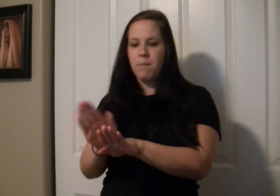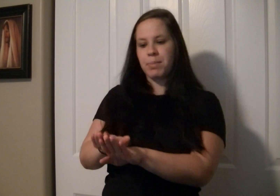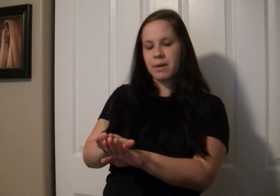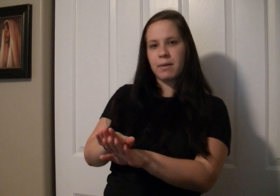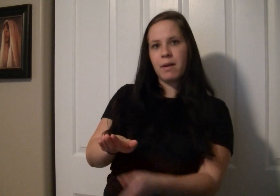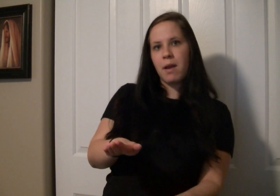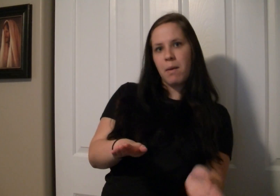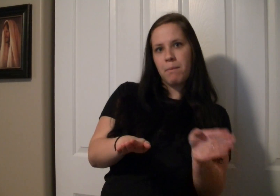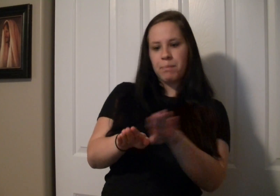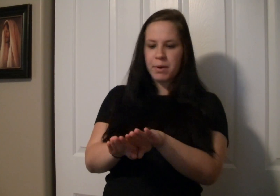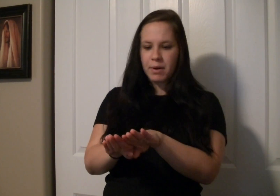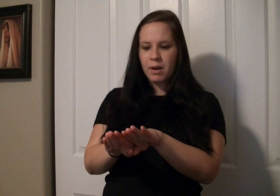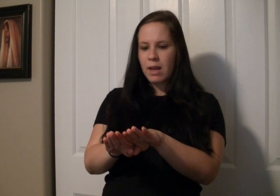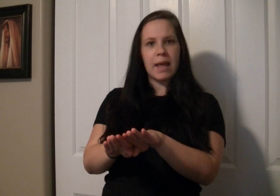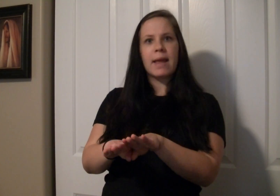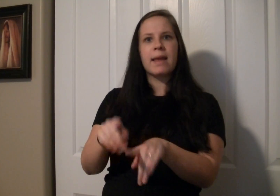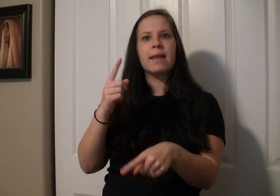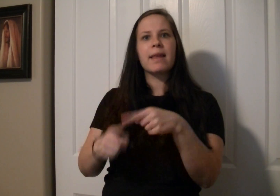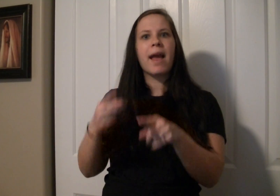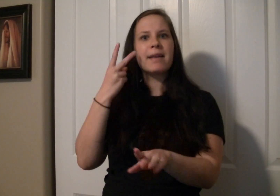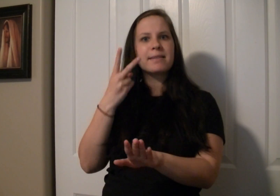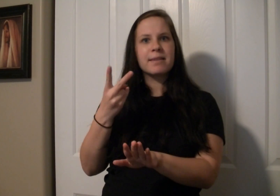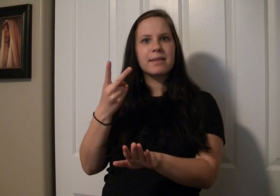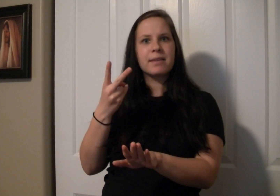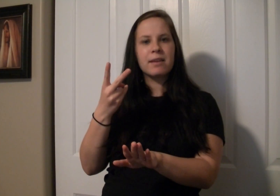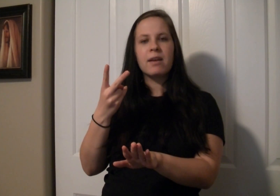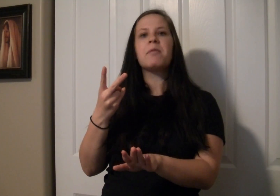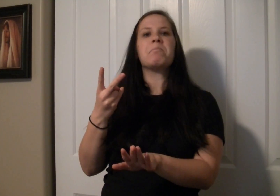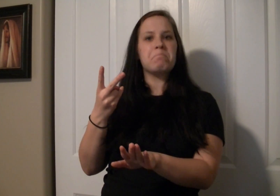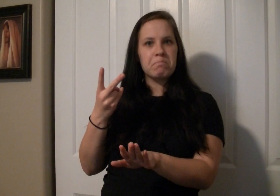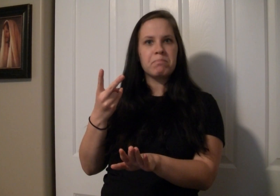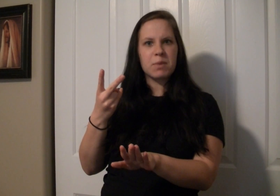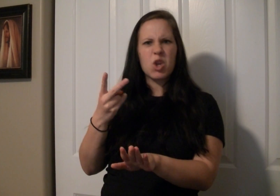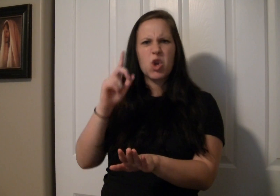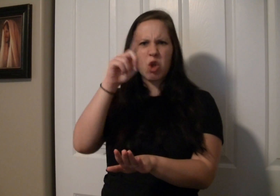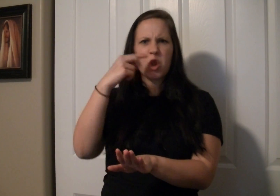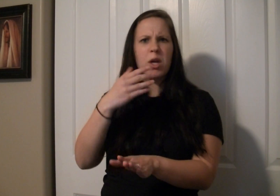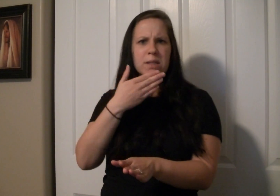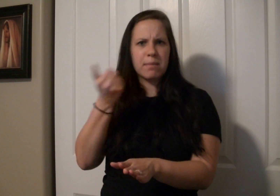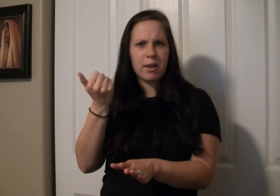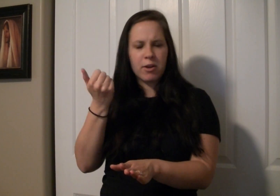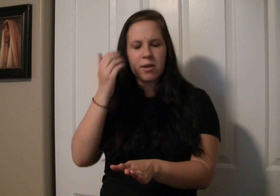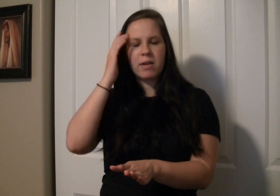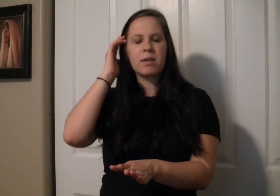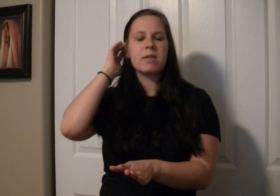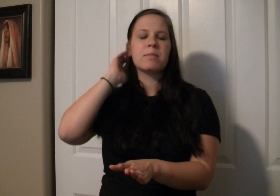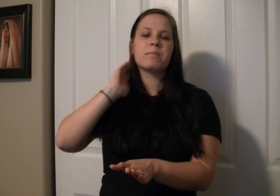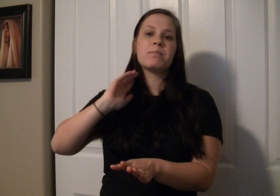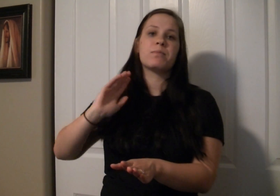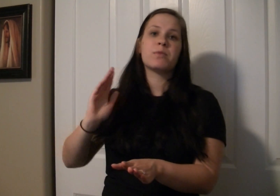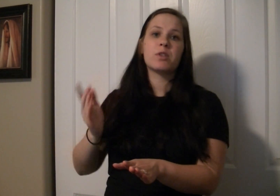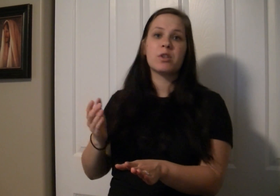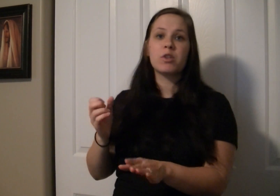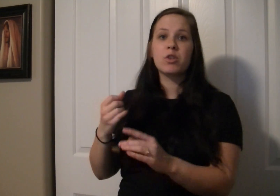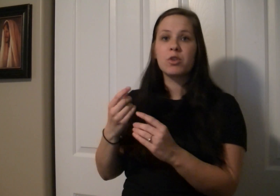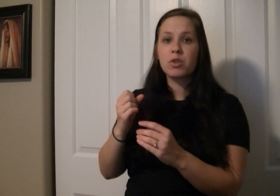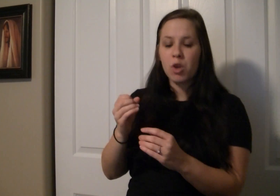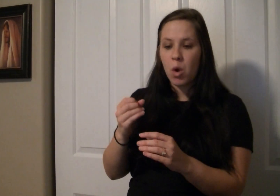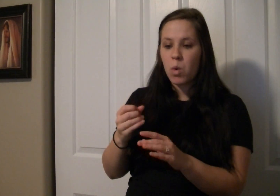cover the center of the zipper when you baste it in. Okay, so let's say you've sewn up the left side, you've sewn up